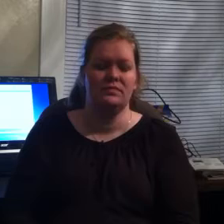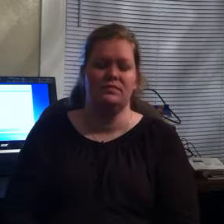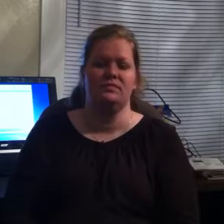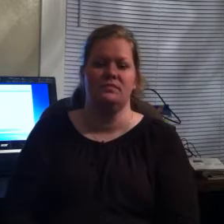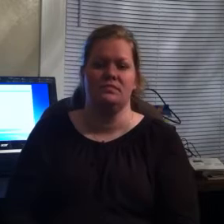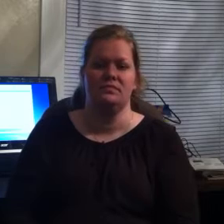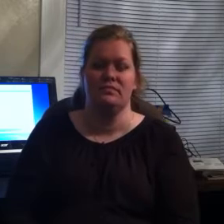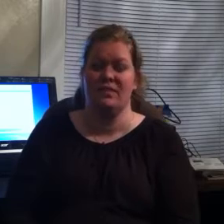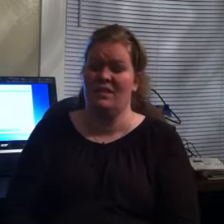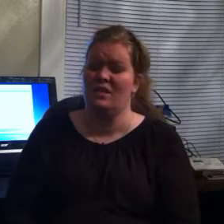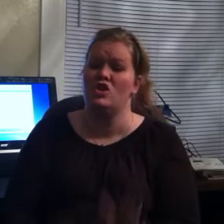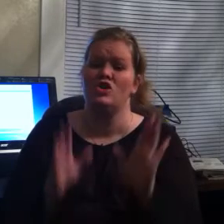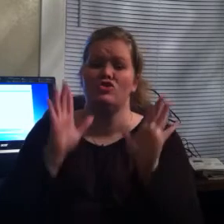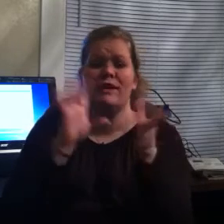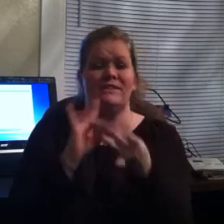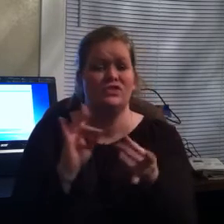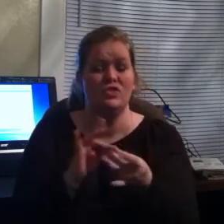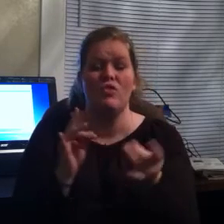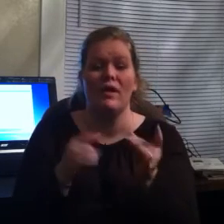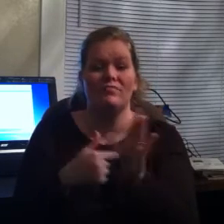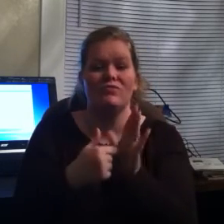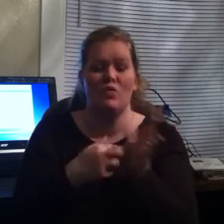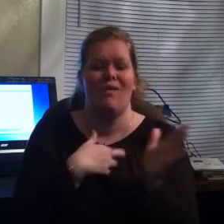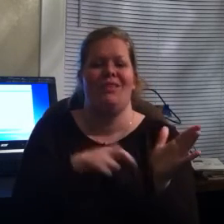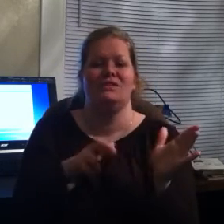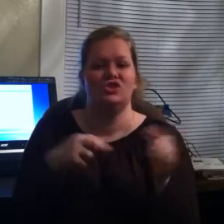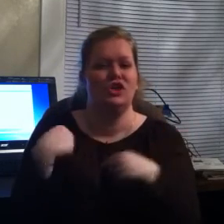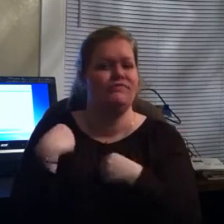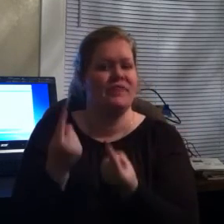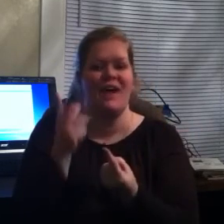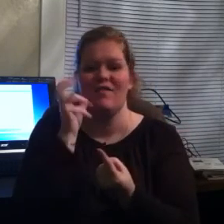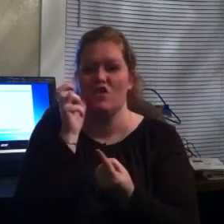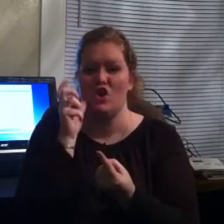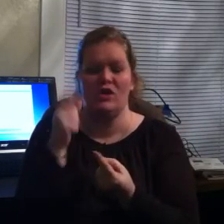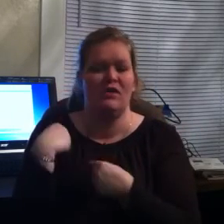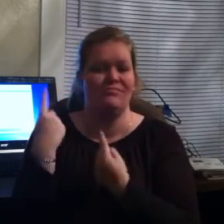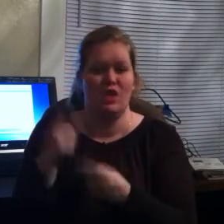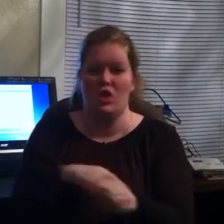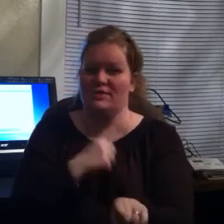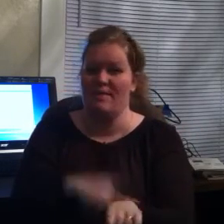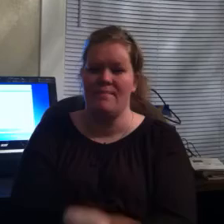Greatest story and illustration of religion that I've heard in a long time. That's why